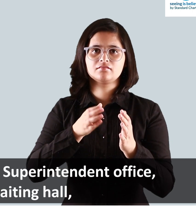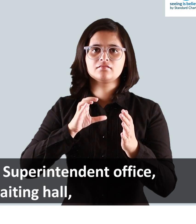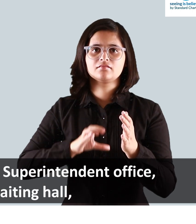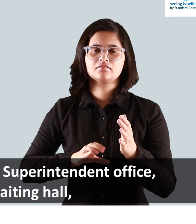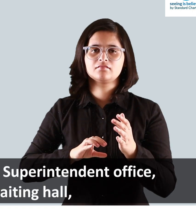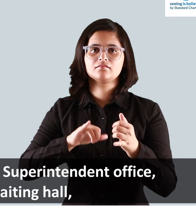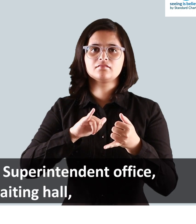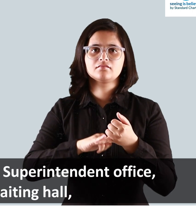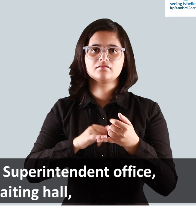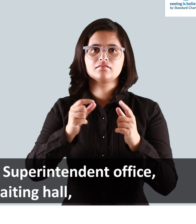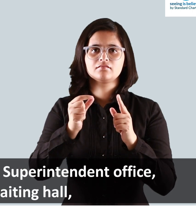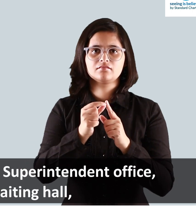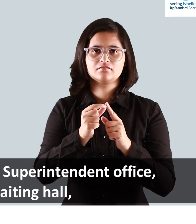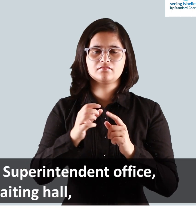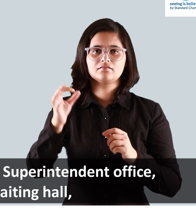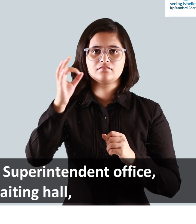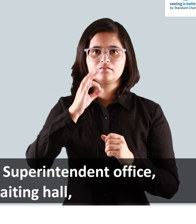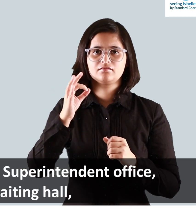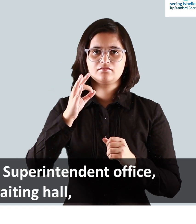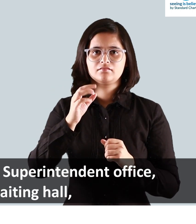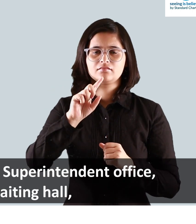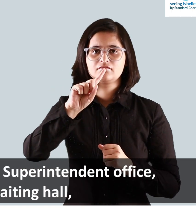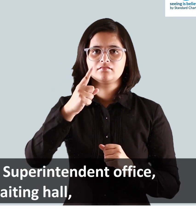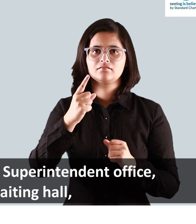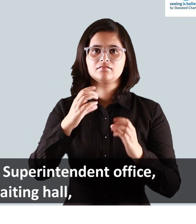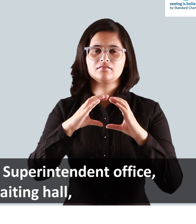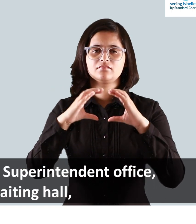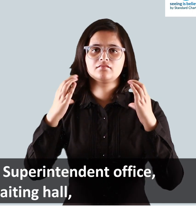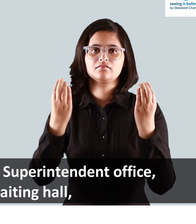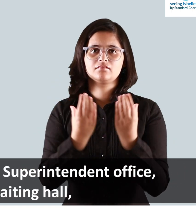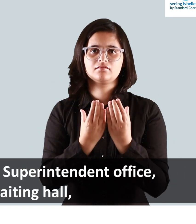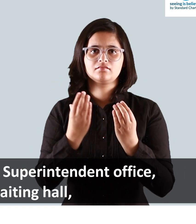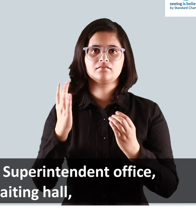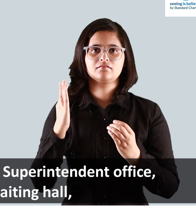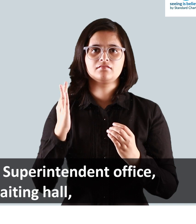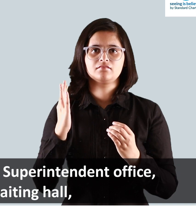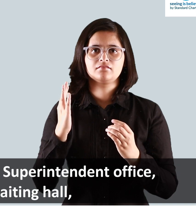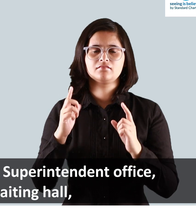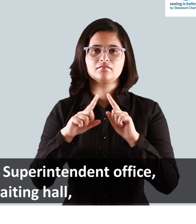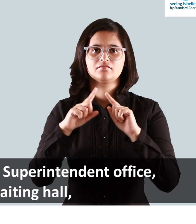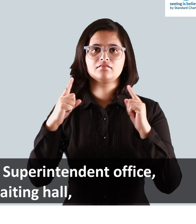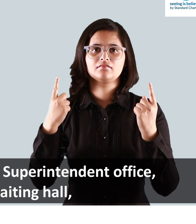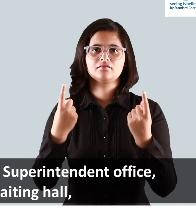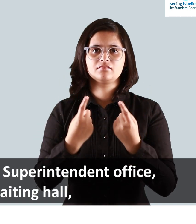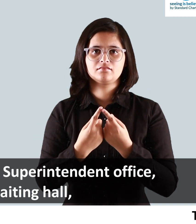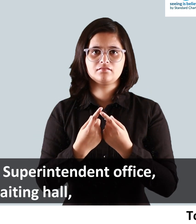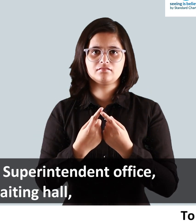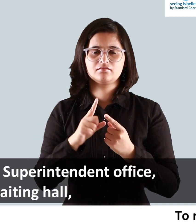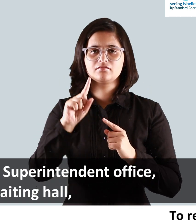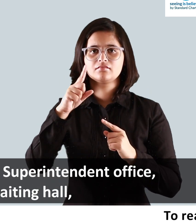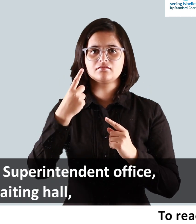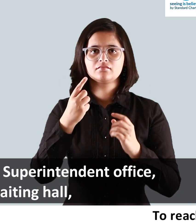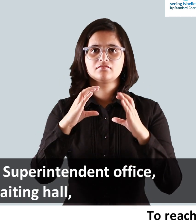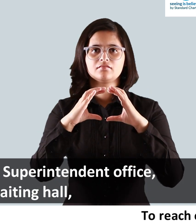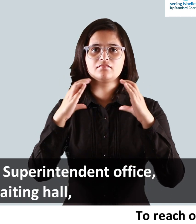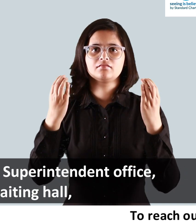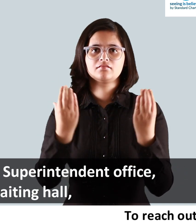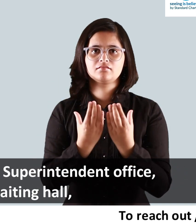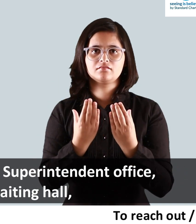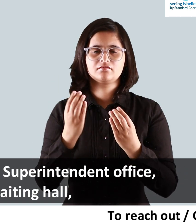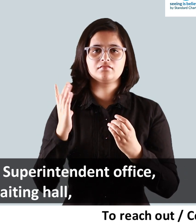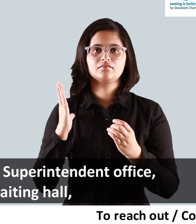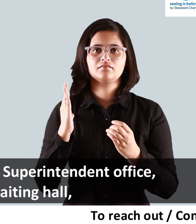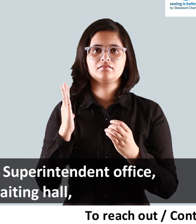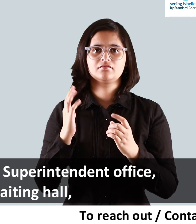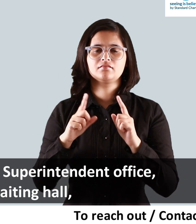Waiting Hall, First Class Waiting Room, Ladies, GRP Office and RPF